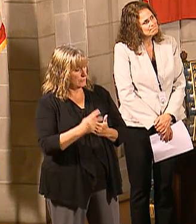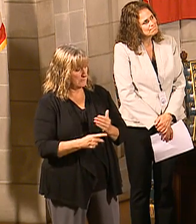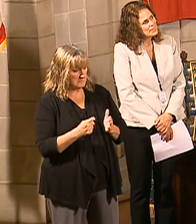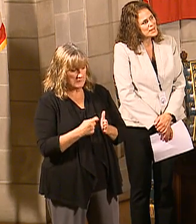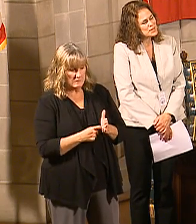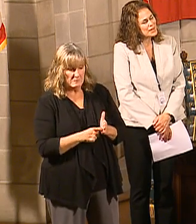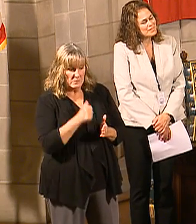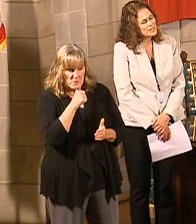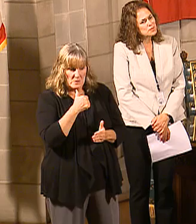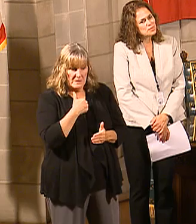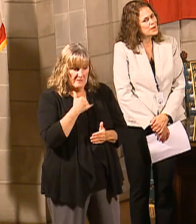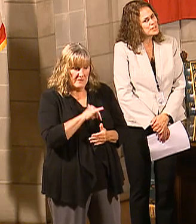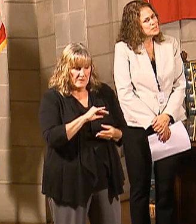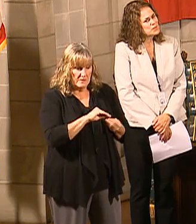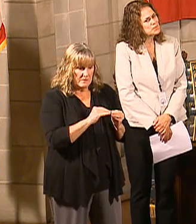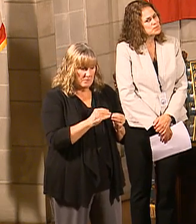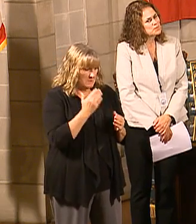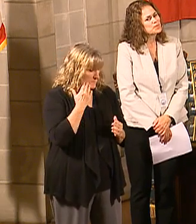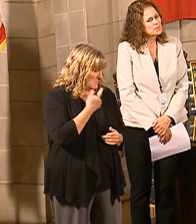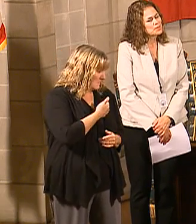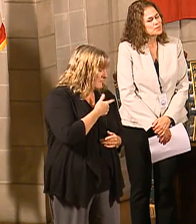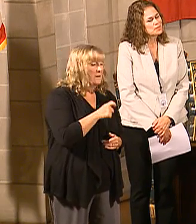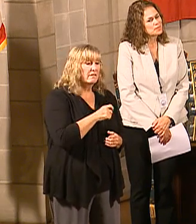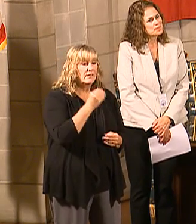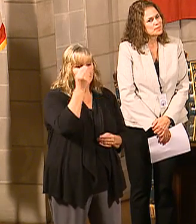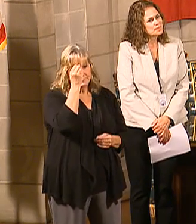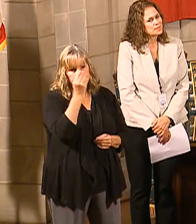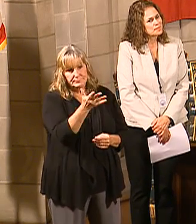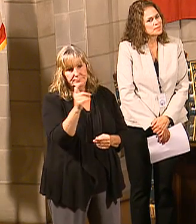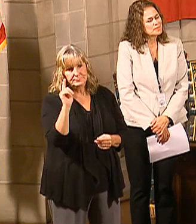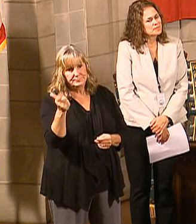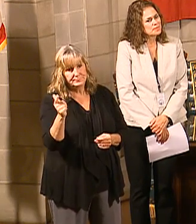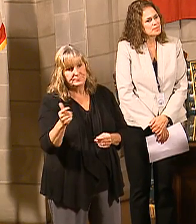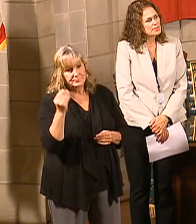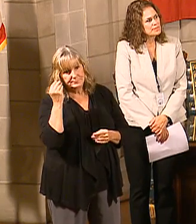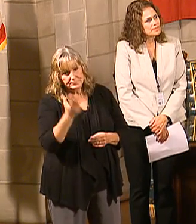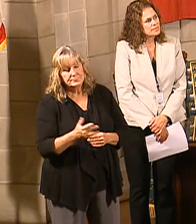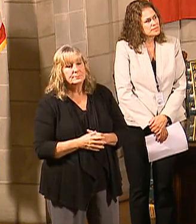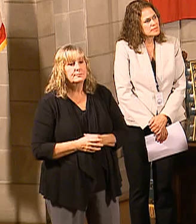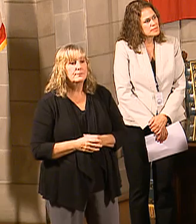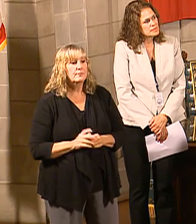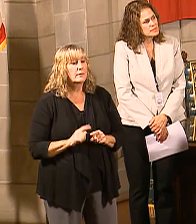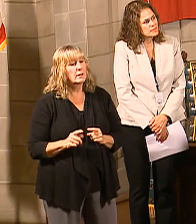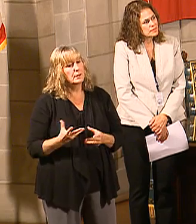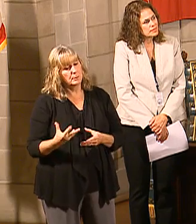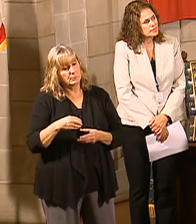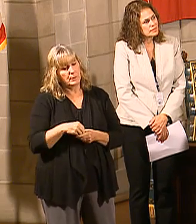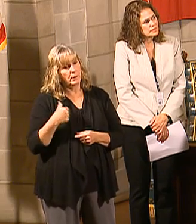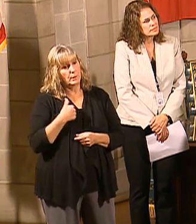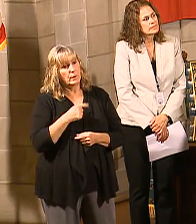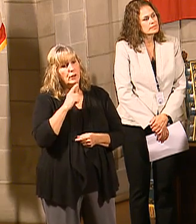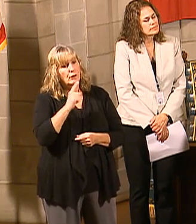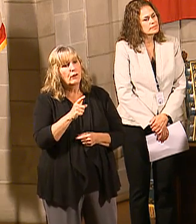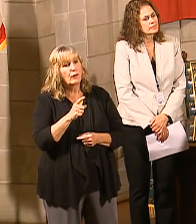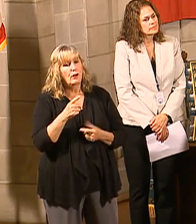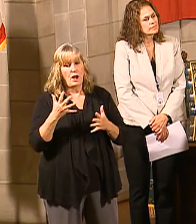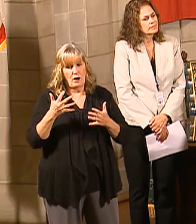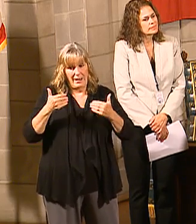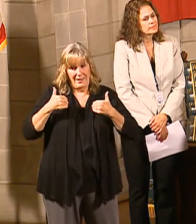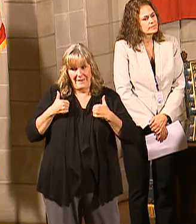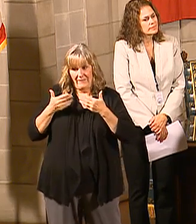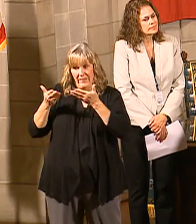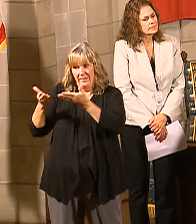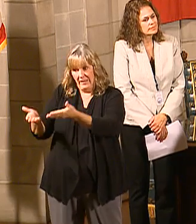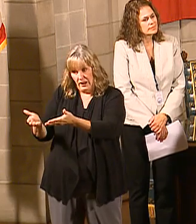I don't have that number off the top of the head. Do you have it, Stephanie? We'll have to get back to you on that one, Martha. But again, part of what we're doing is really leveraging what's already there for these